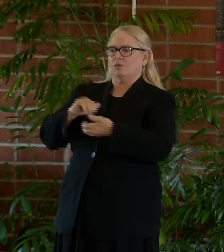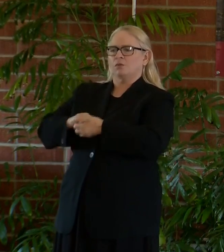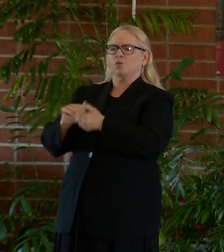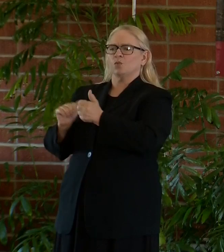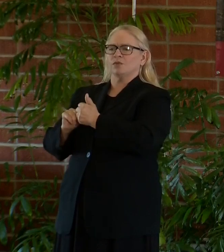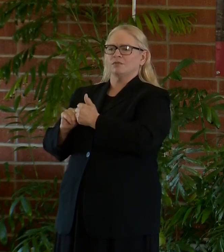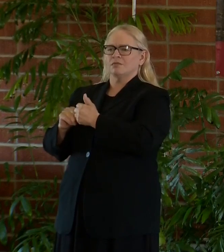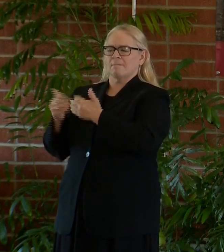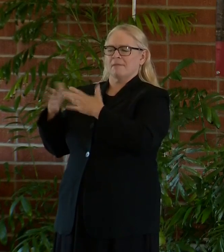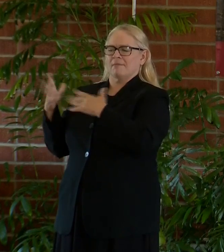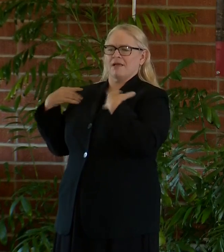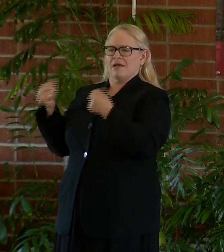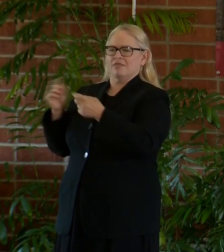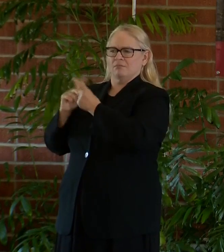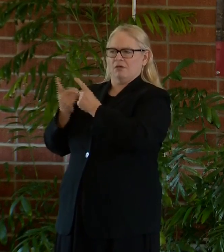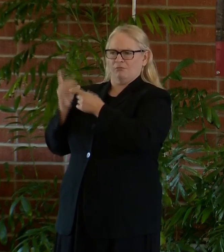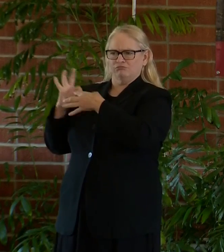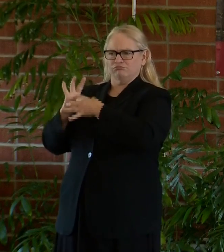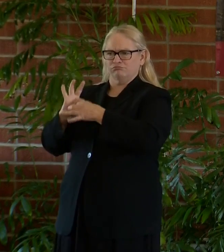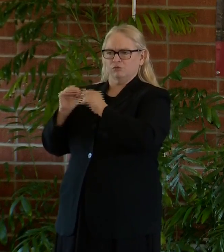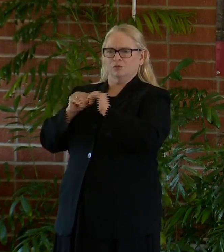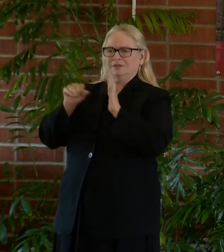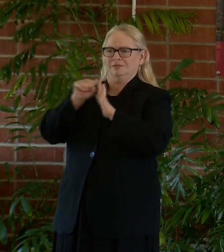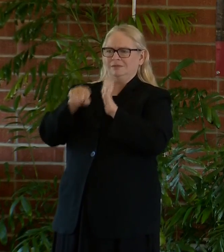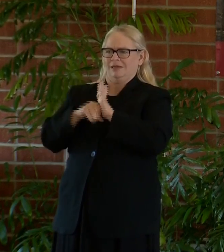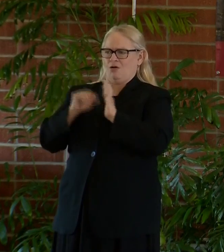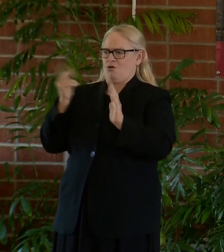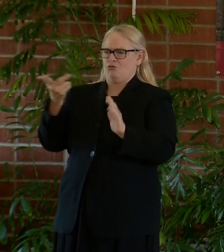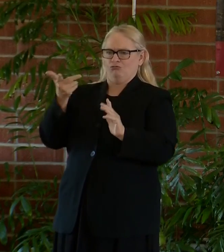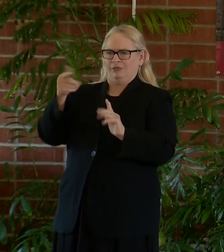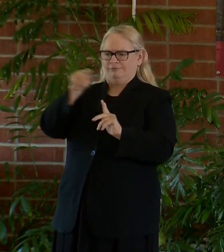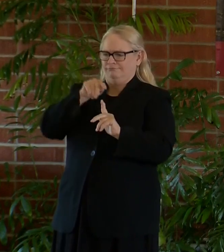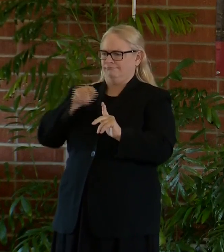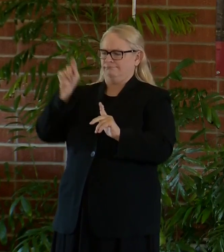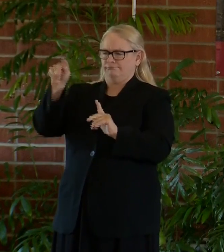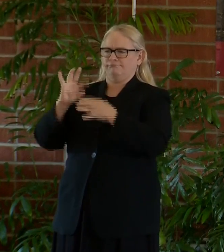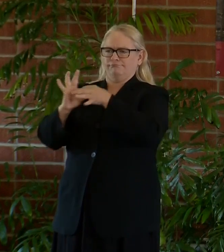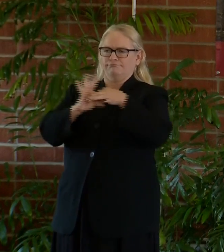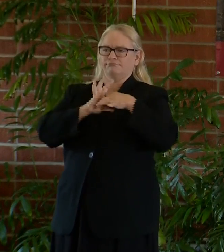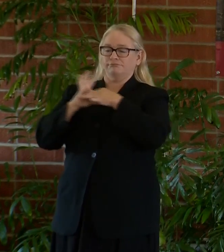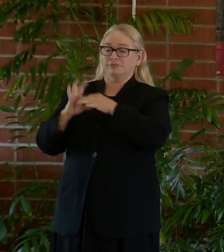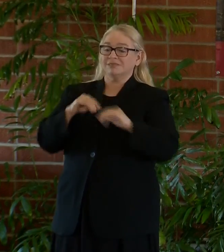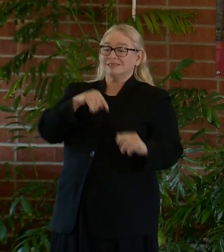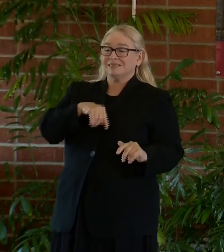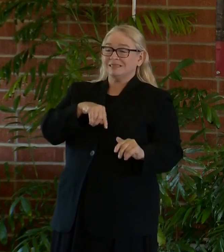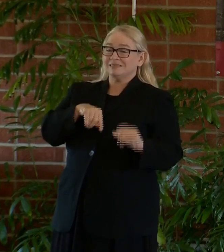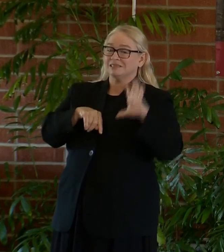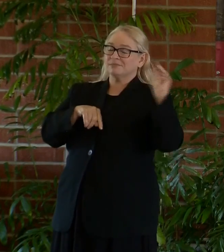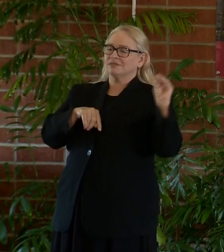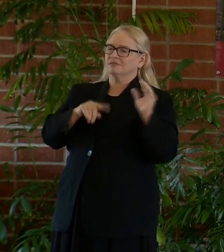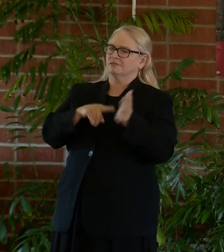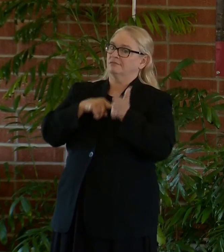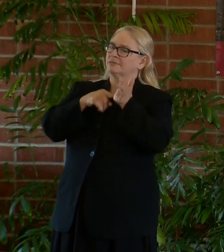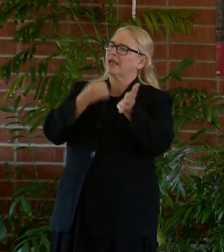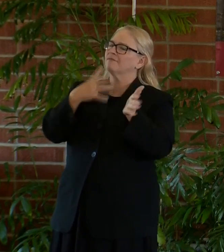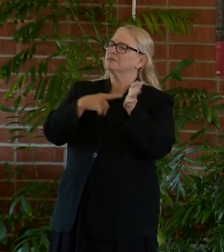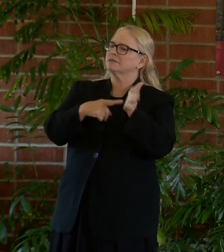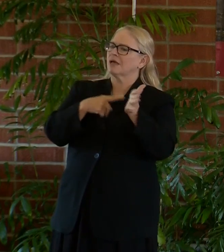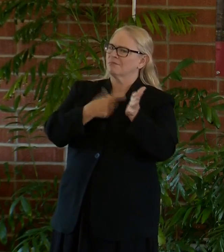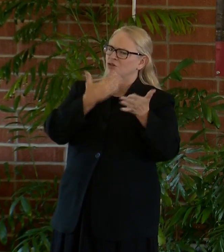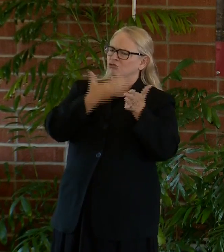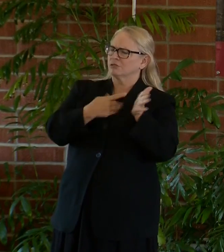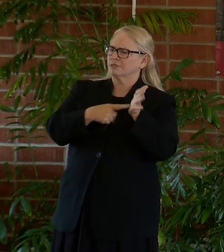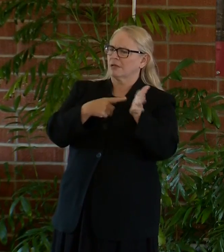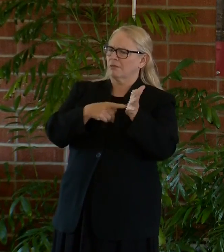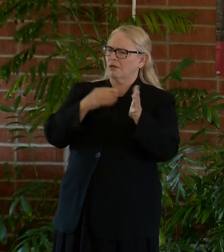want to acknowledge this example as exactly the kind of example we want to see replicated all up and down the state